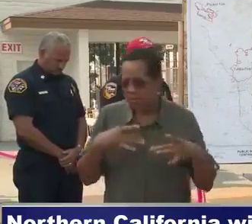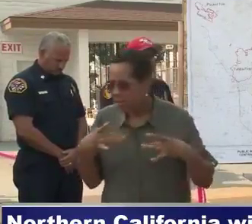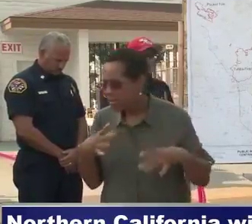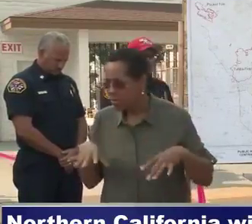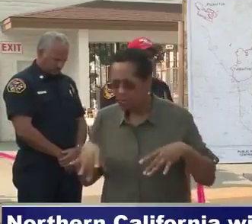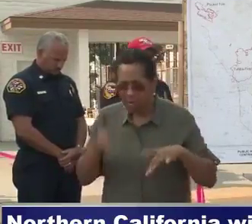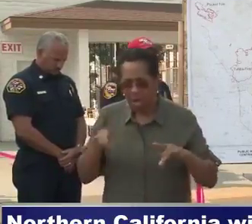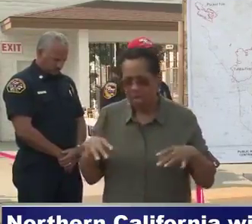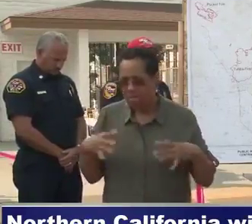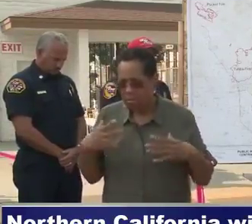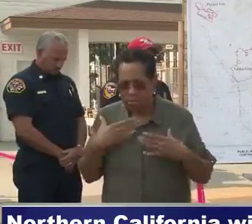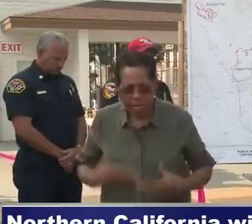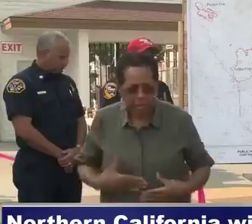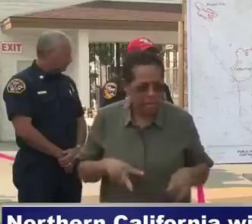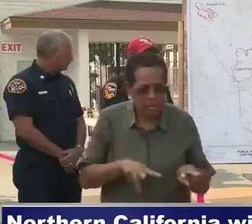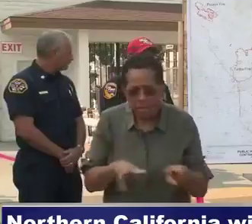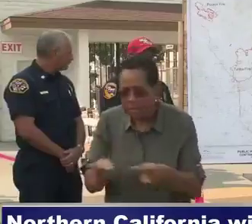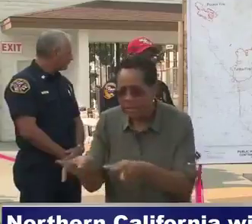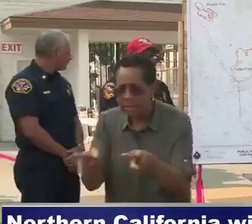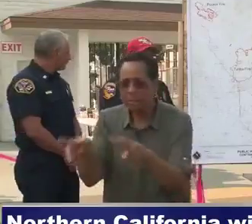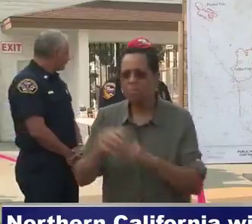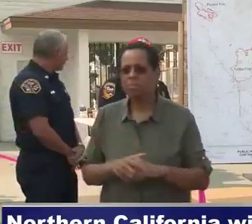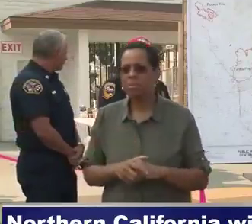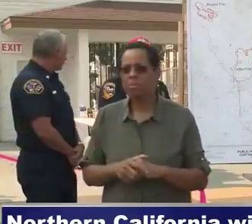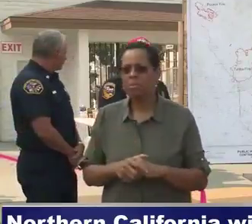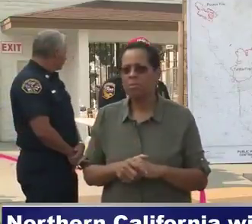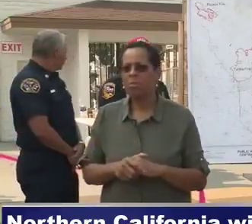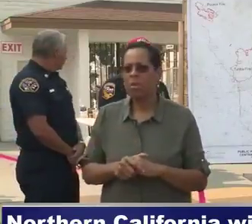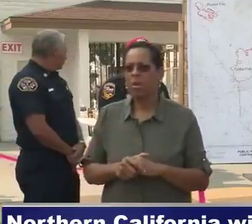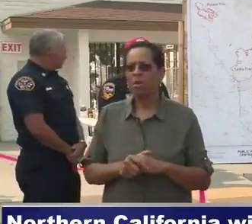want to leave you with is we have Spanish text alerts